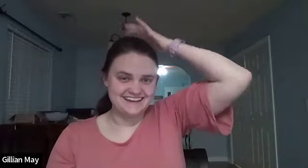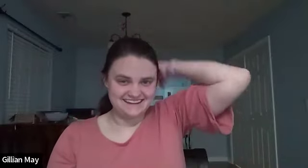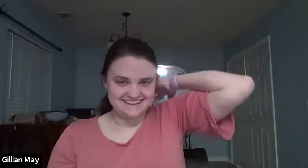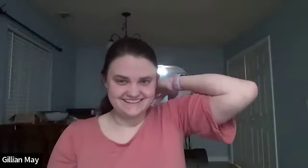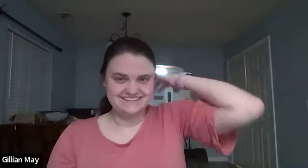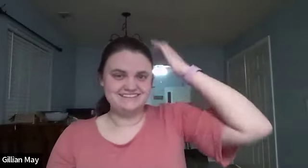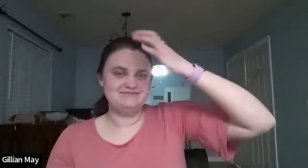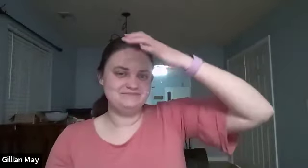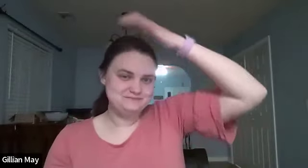lion.